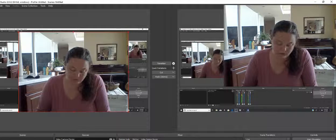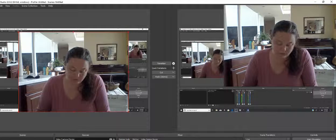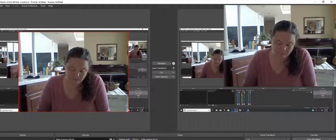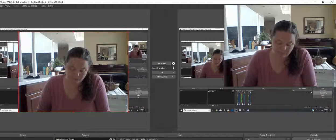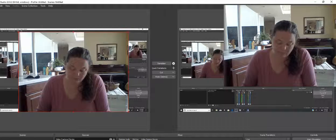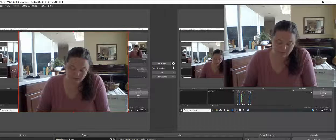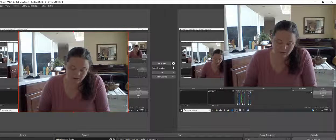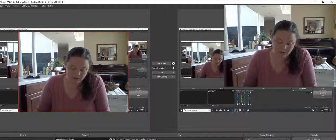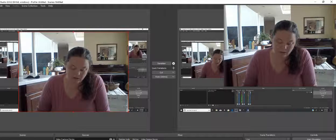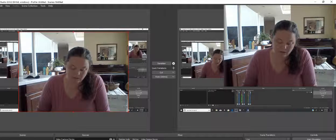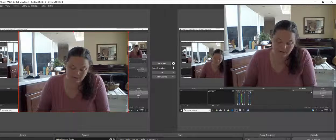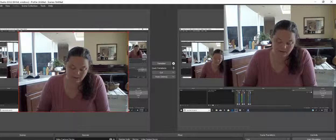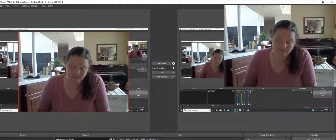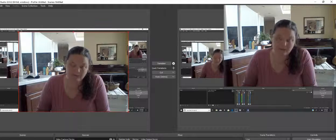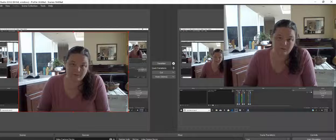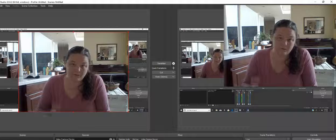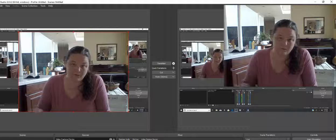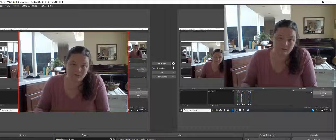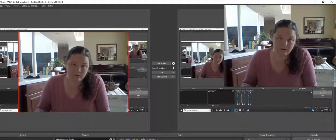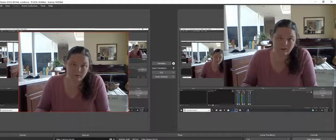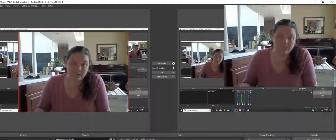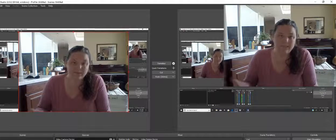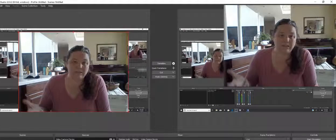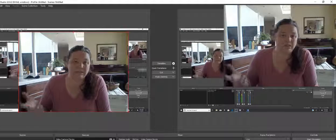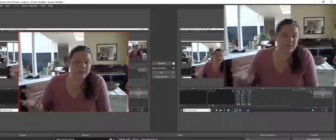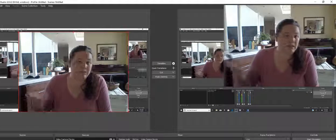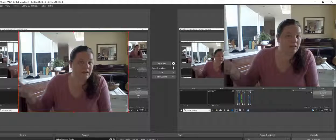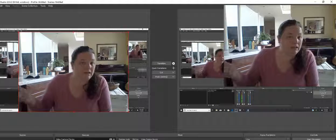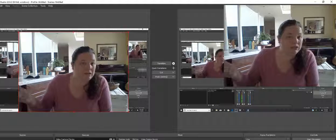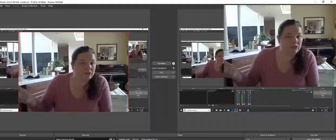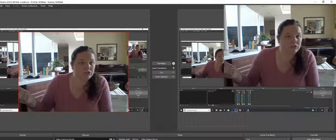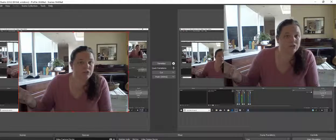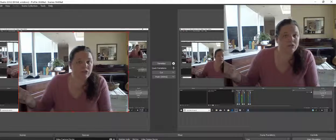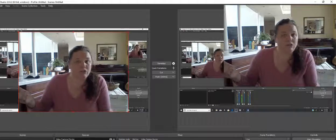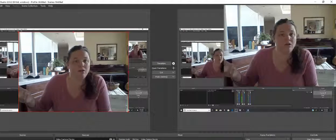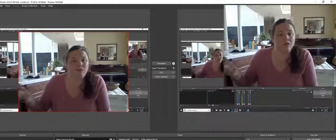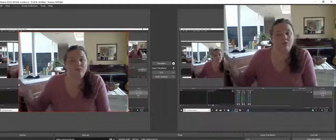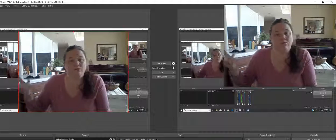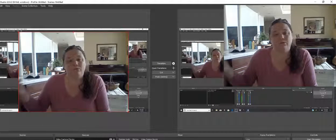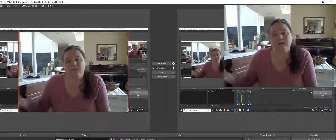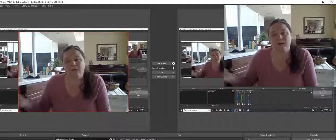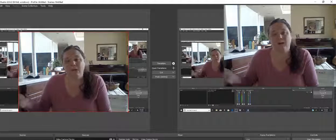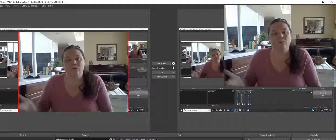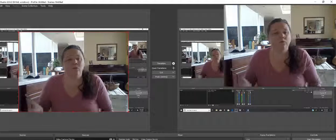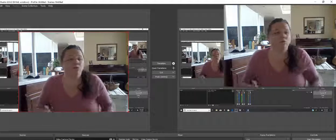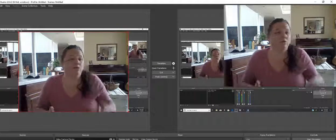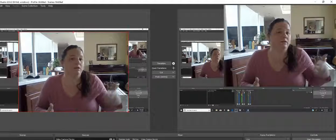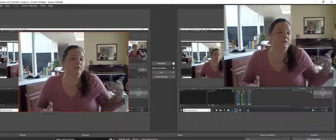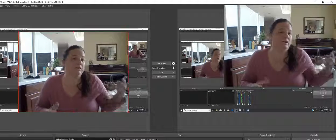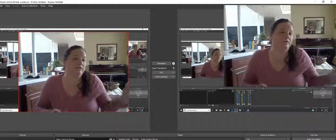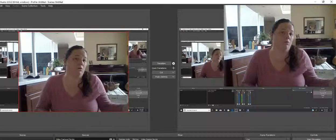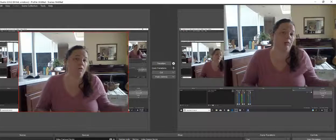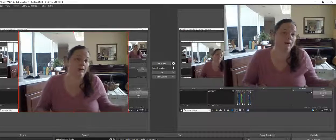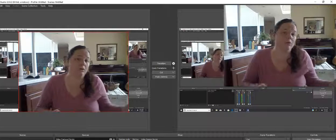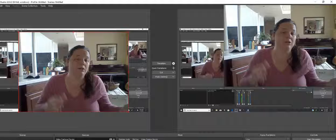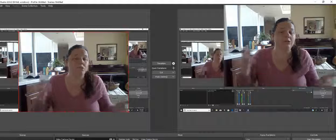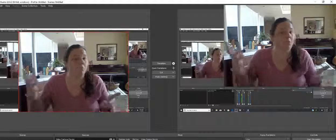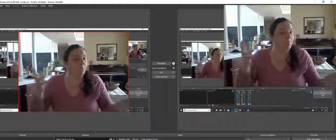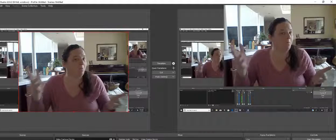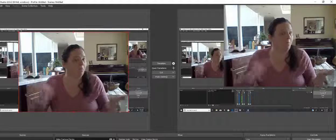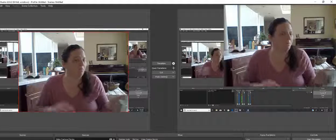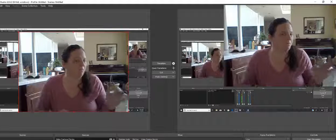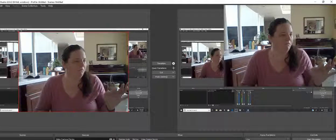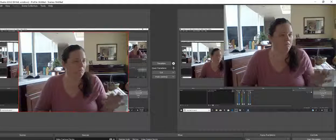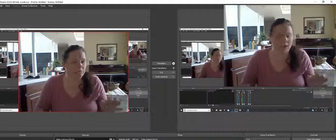general, about the definition of what it is. Is it just English through sign language, or is it its own